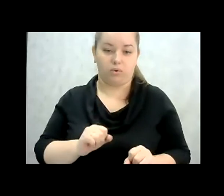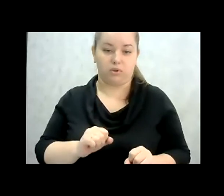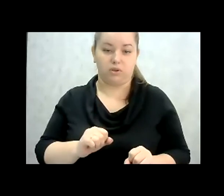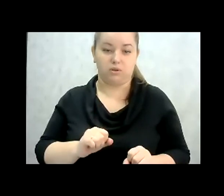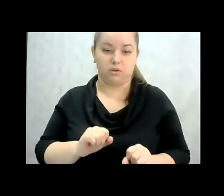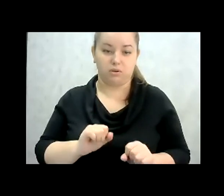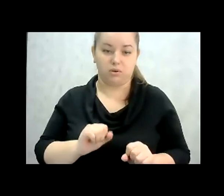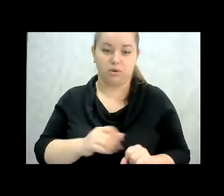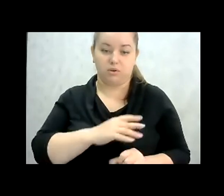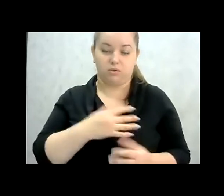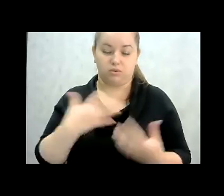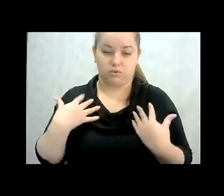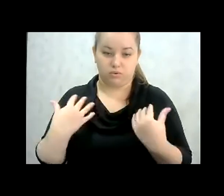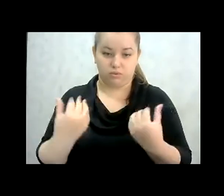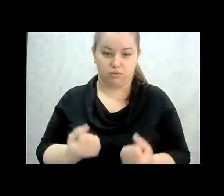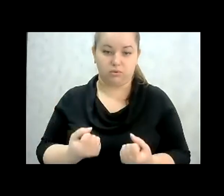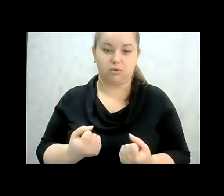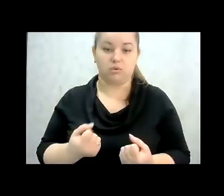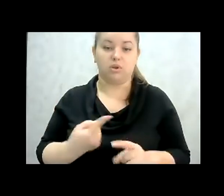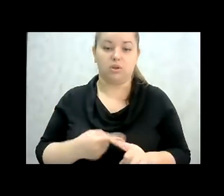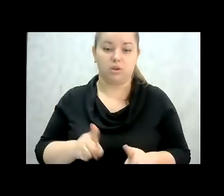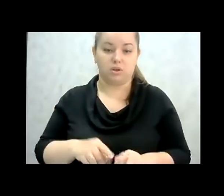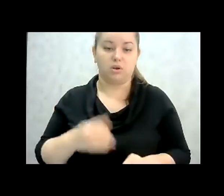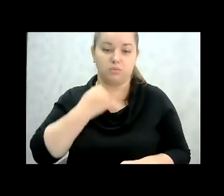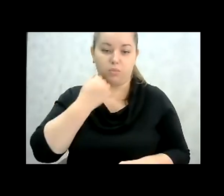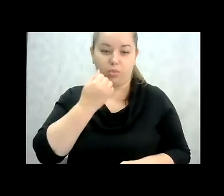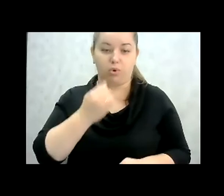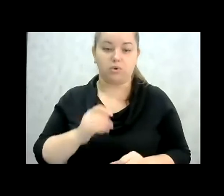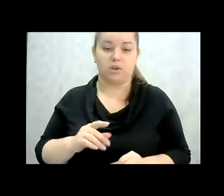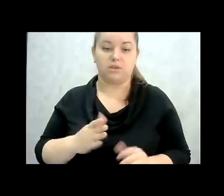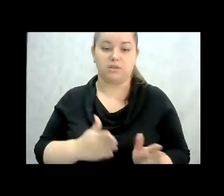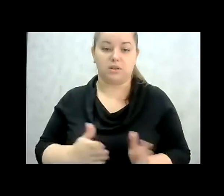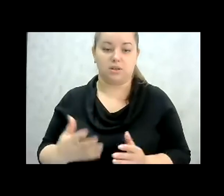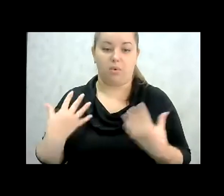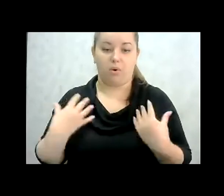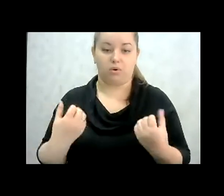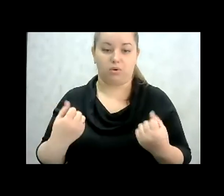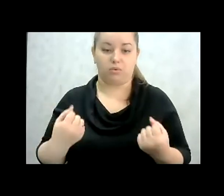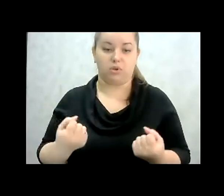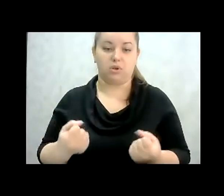Special attention should be given to the recommendations from the observers.